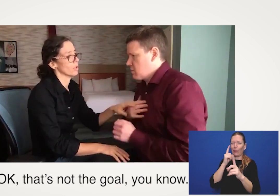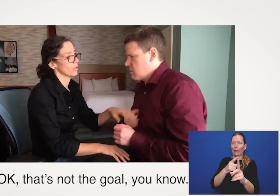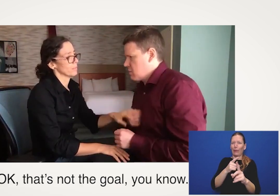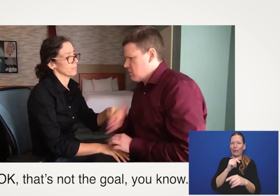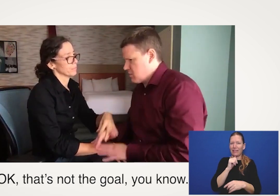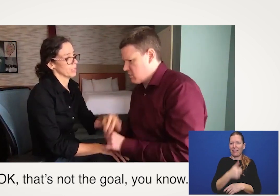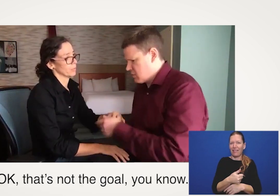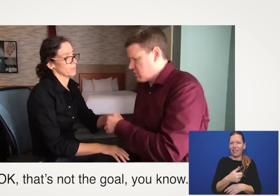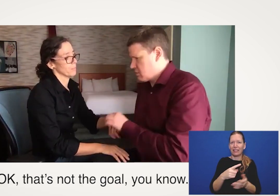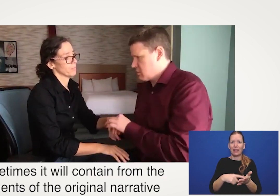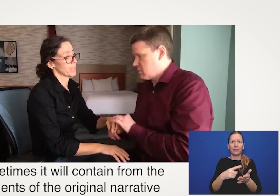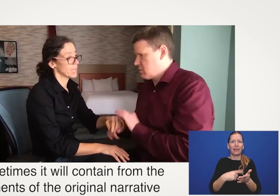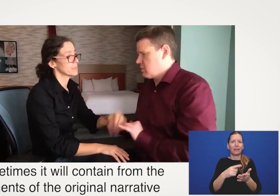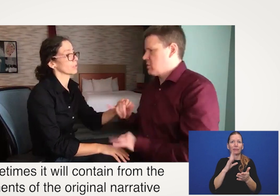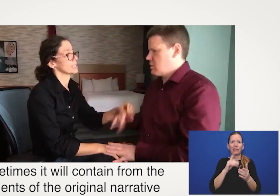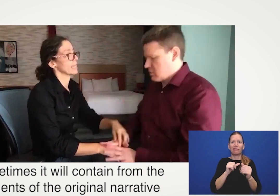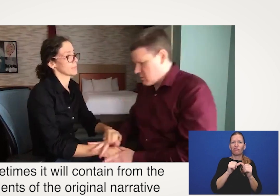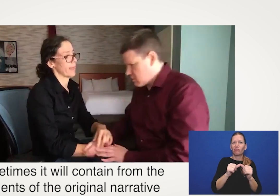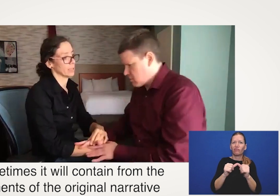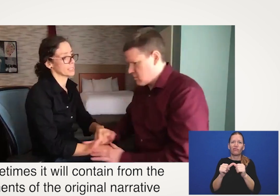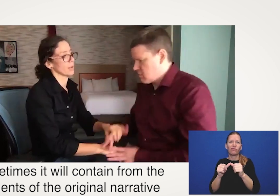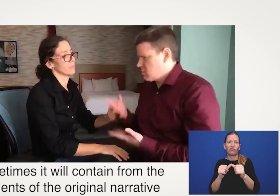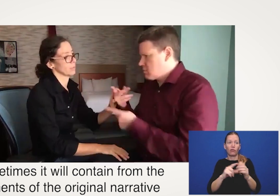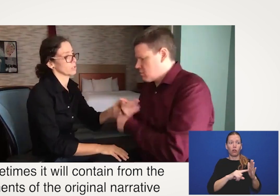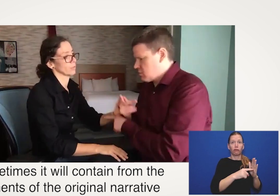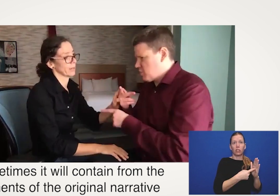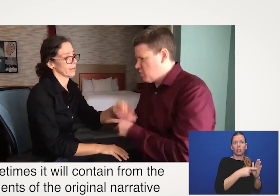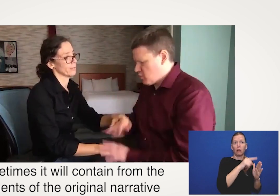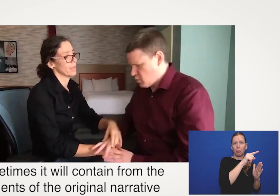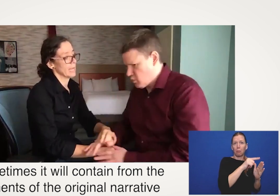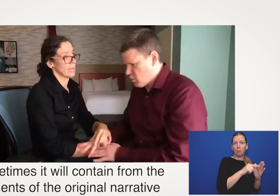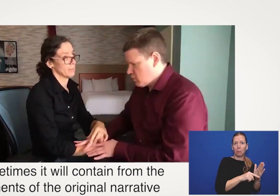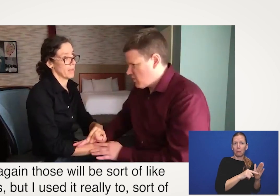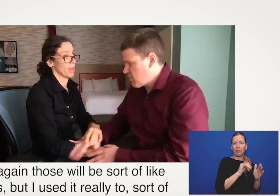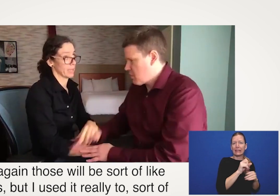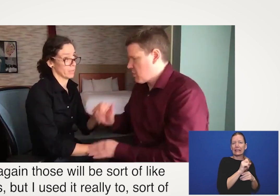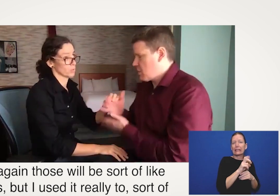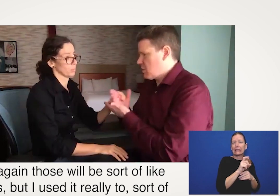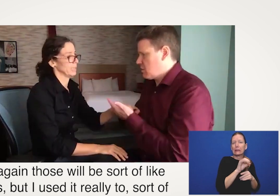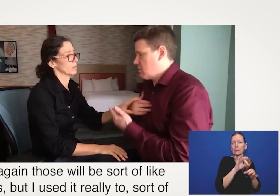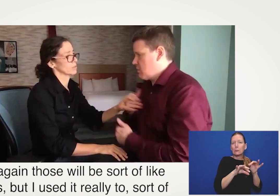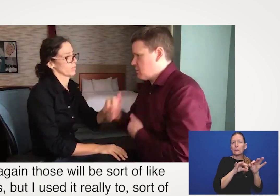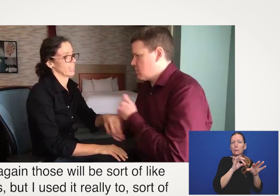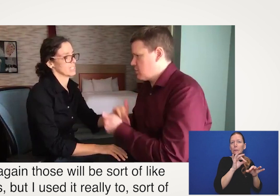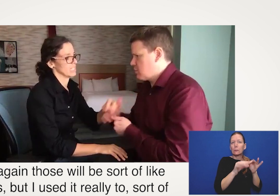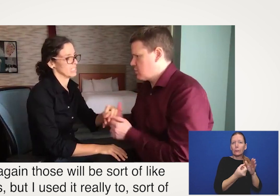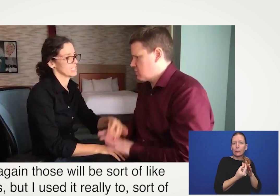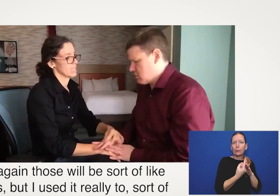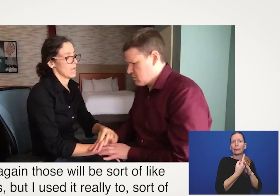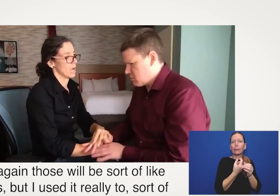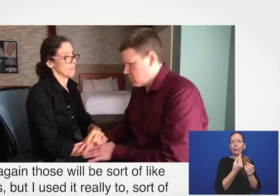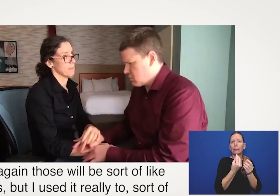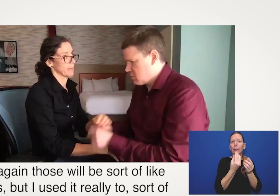goal, you know. Sometimes it'll contain some of the elements of the original narrative. And again, those will be sort of like